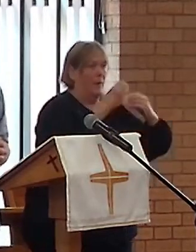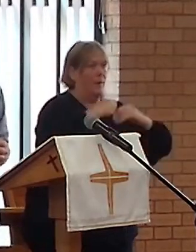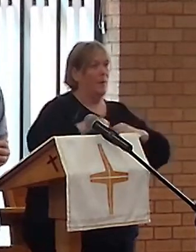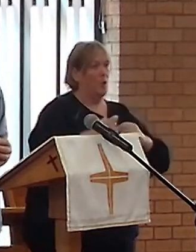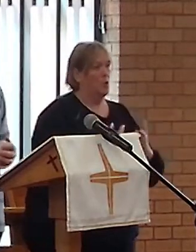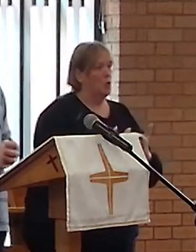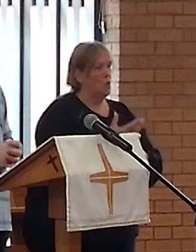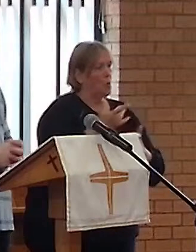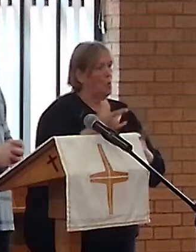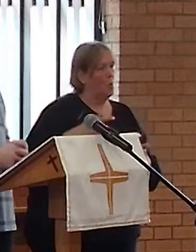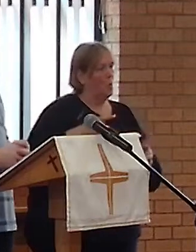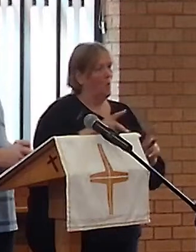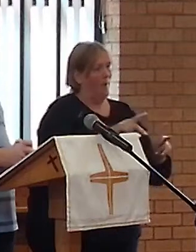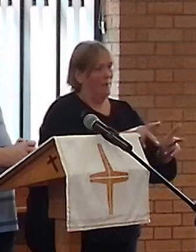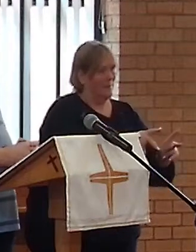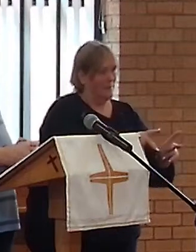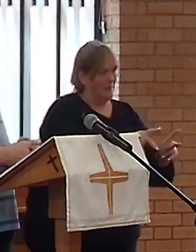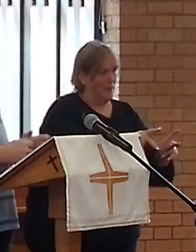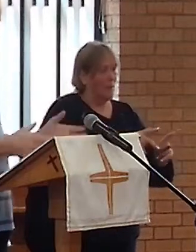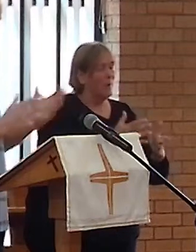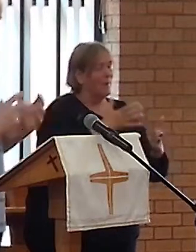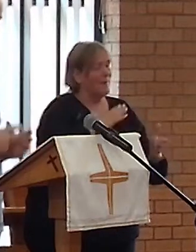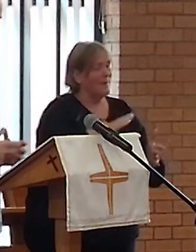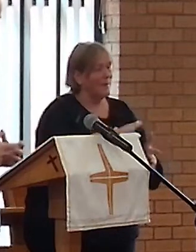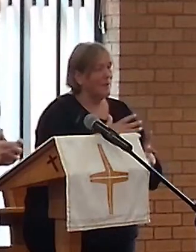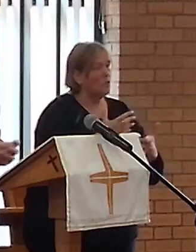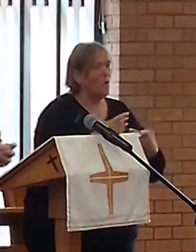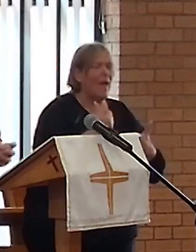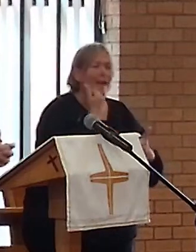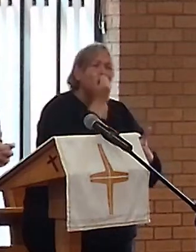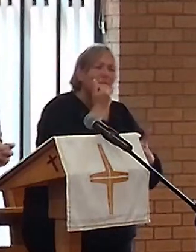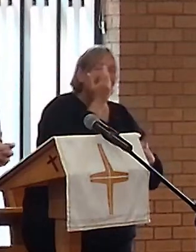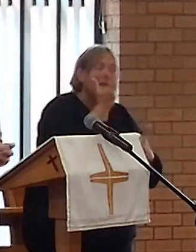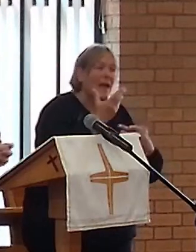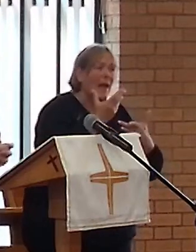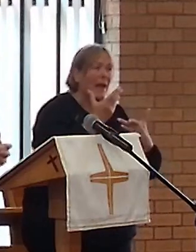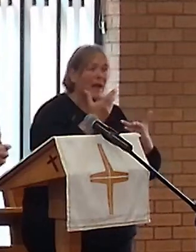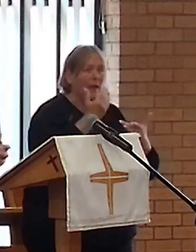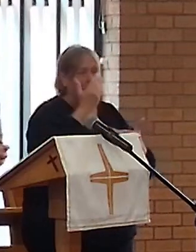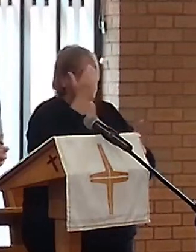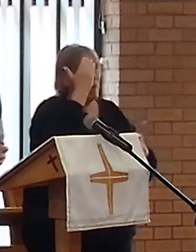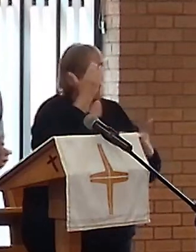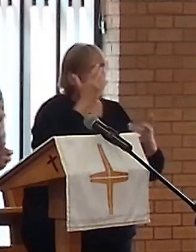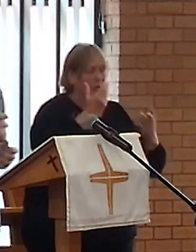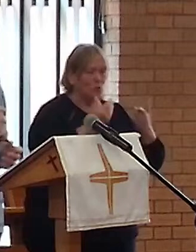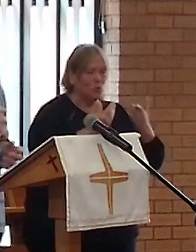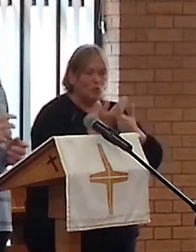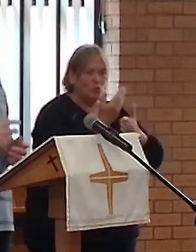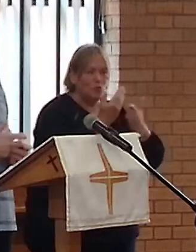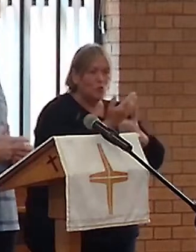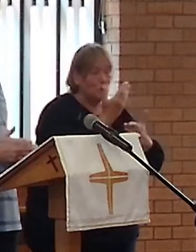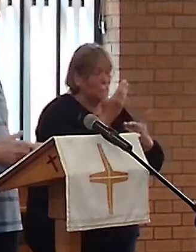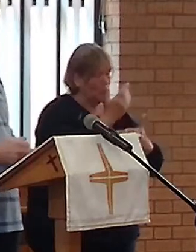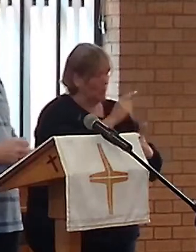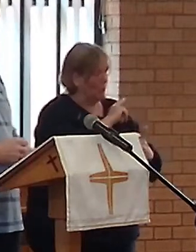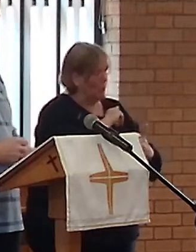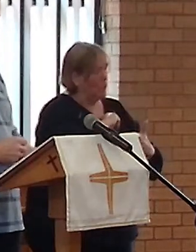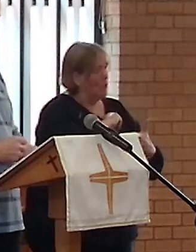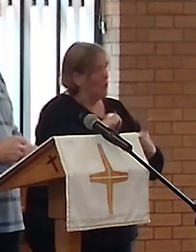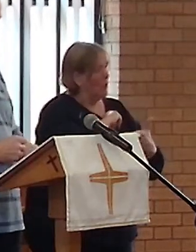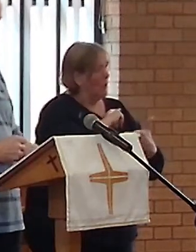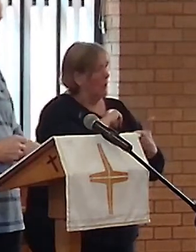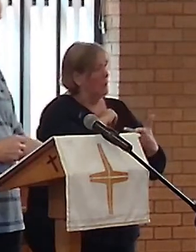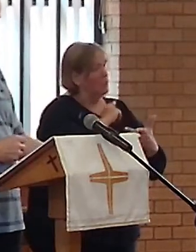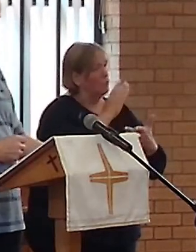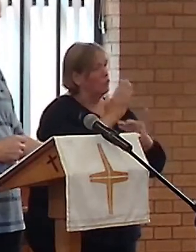of our minds, remembering how we learned Christ, as the truth is in Jesus, and